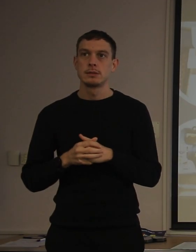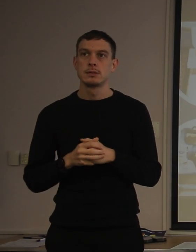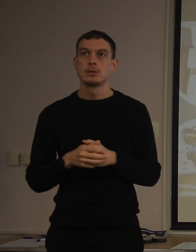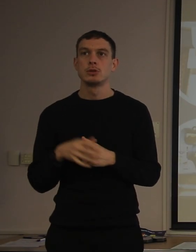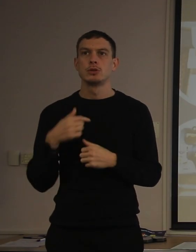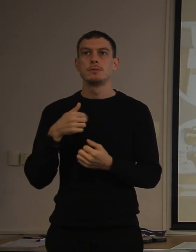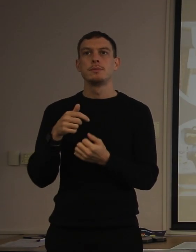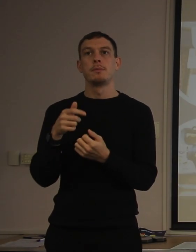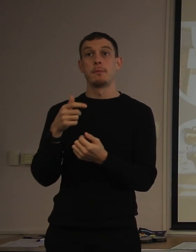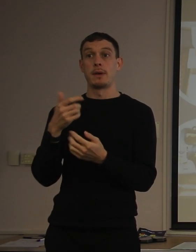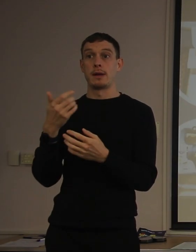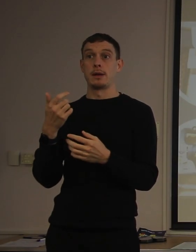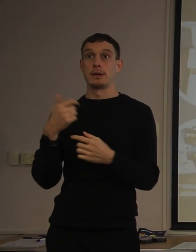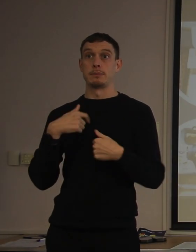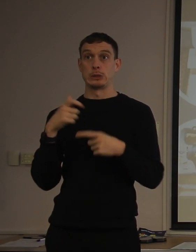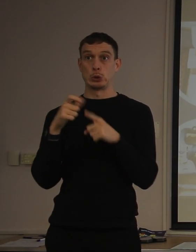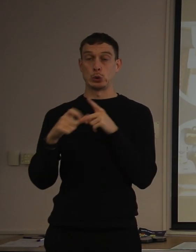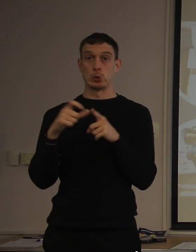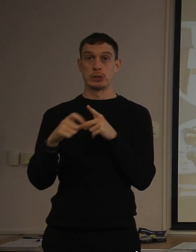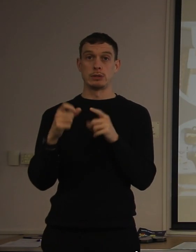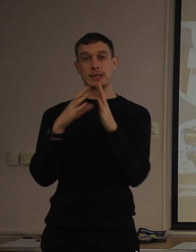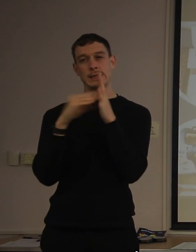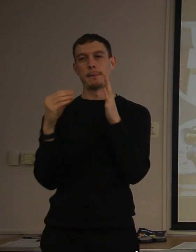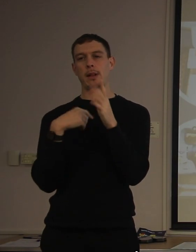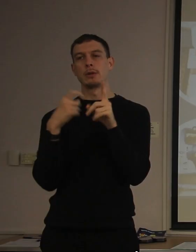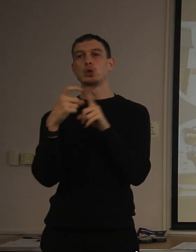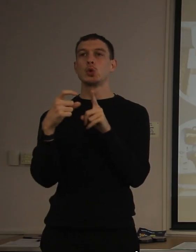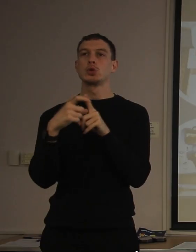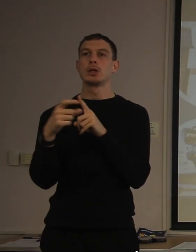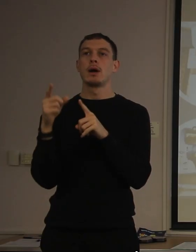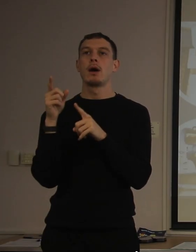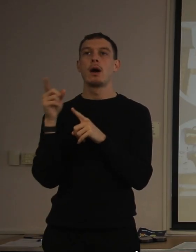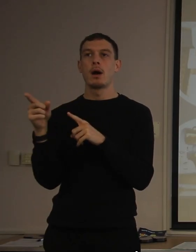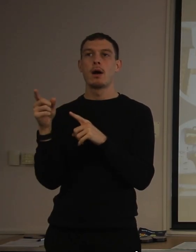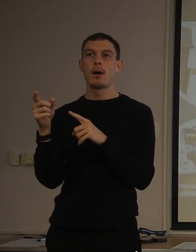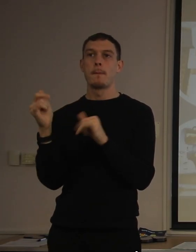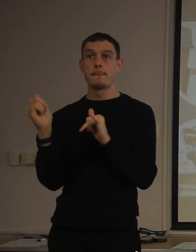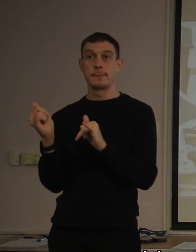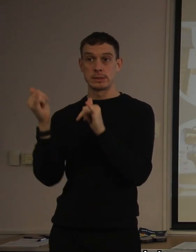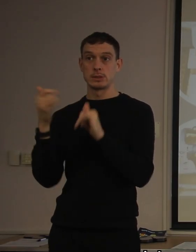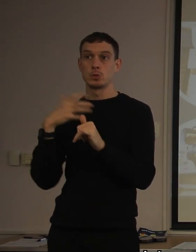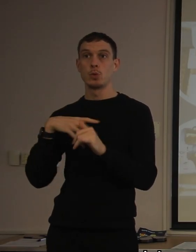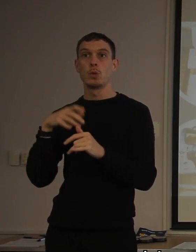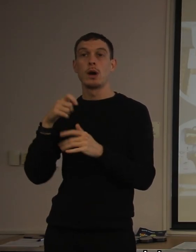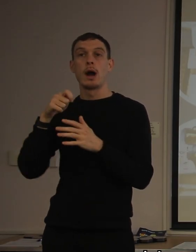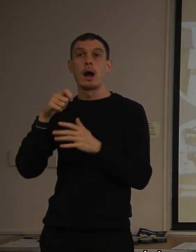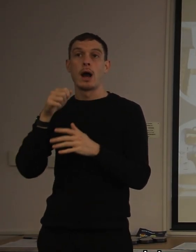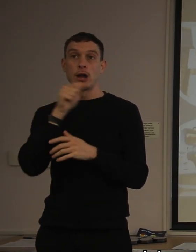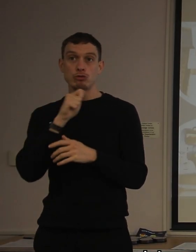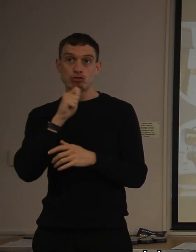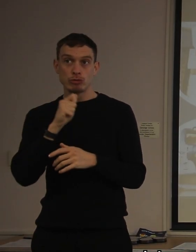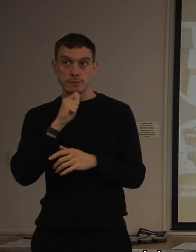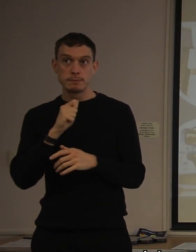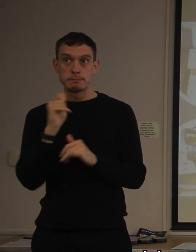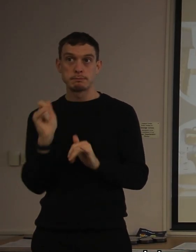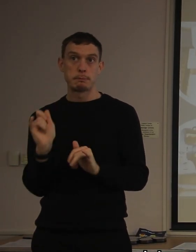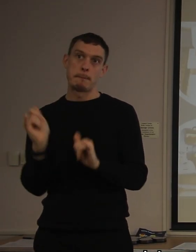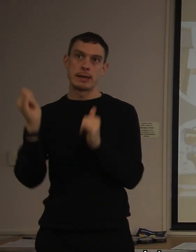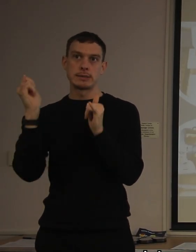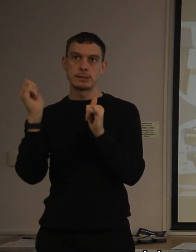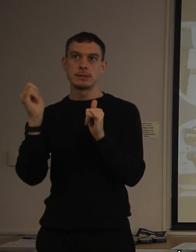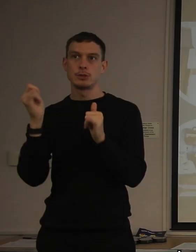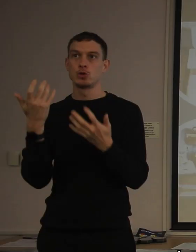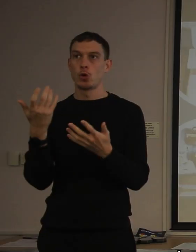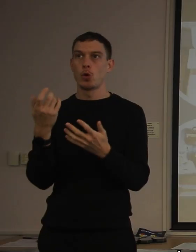daughter's birthday, and she wanted an ice cream party, so I was able to borrow loads of little